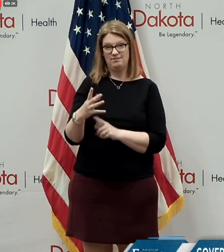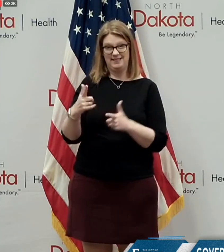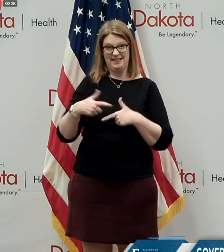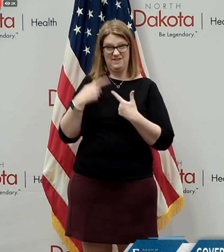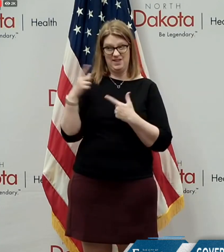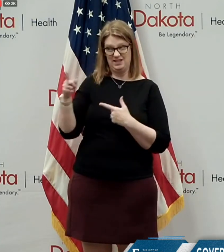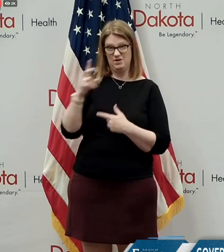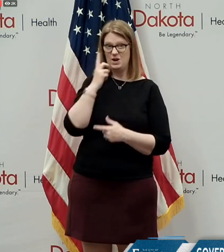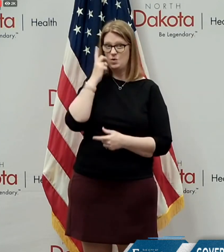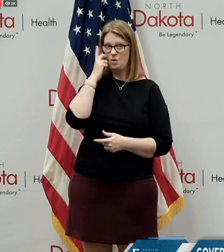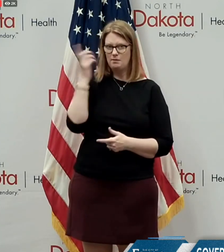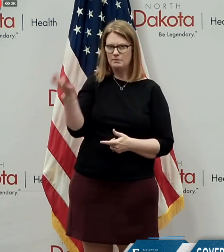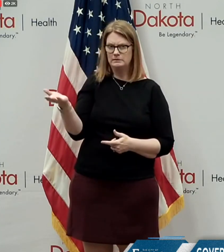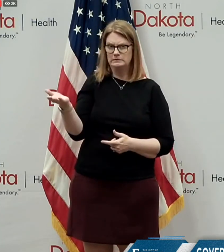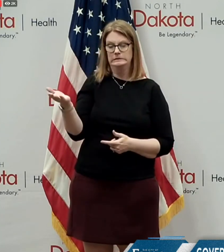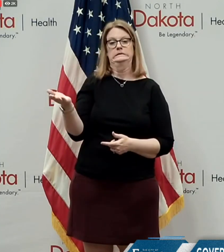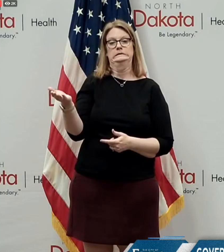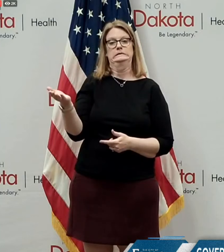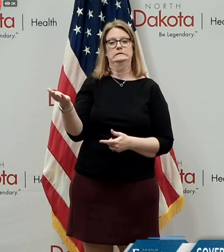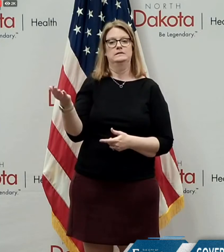would be larger than